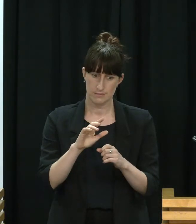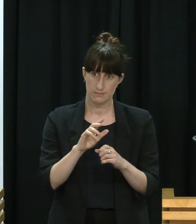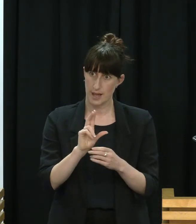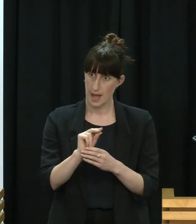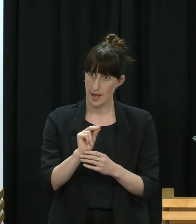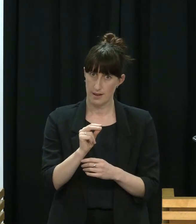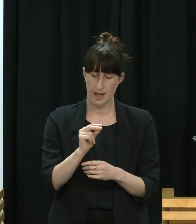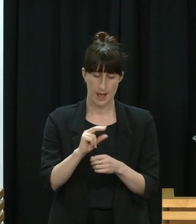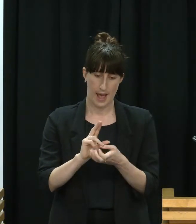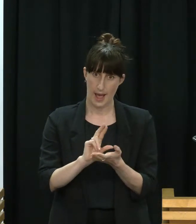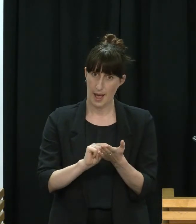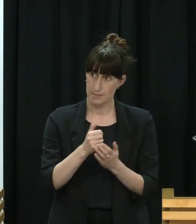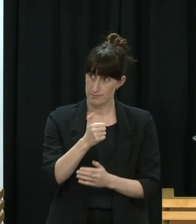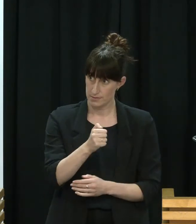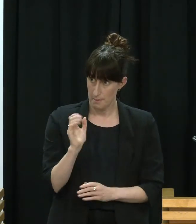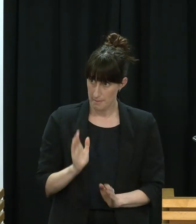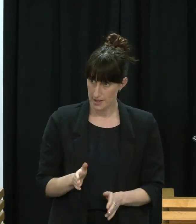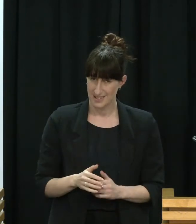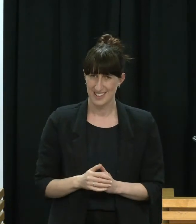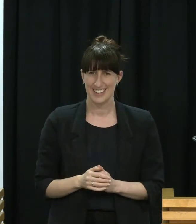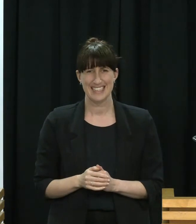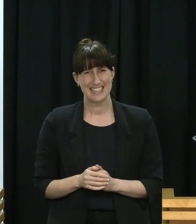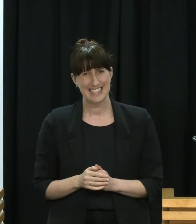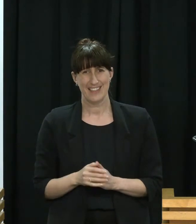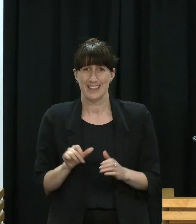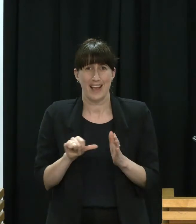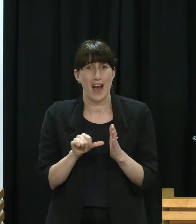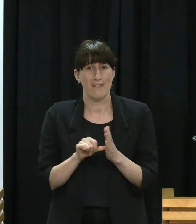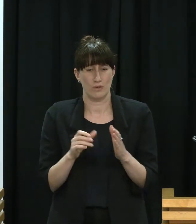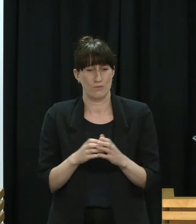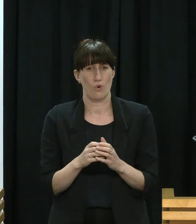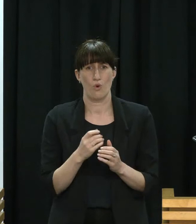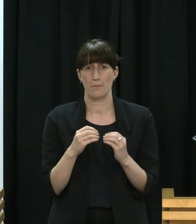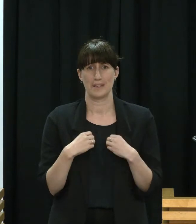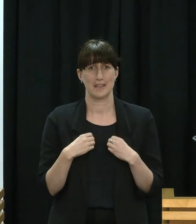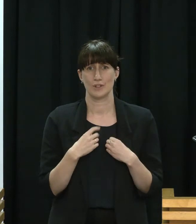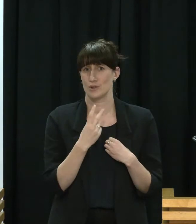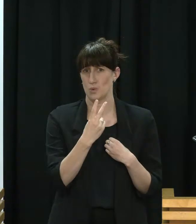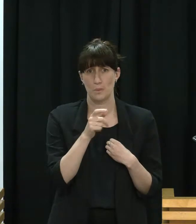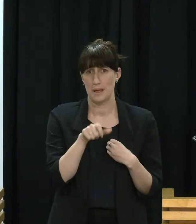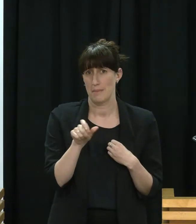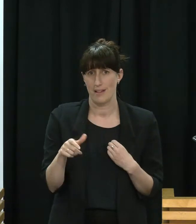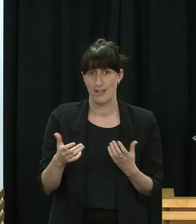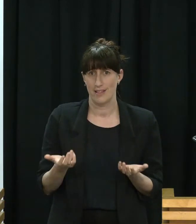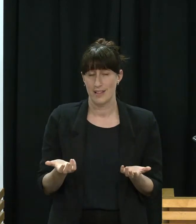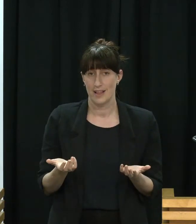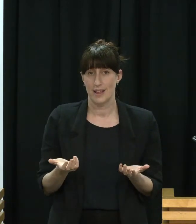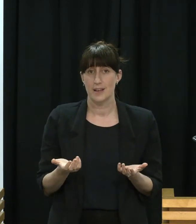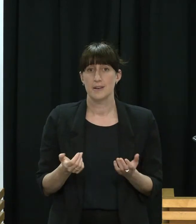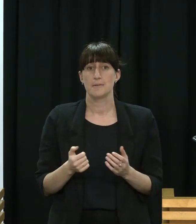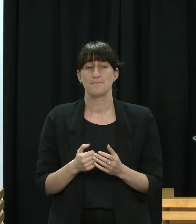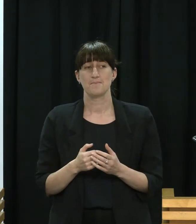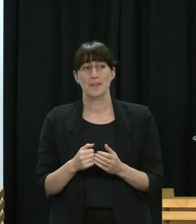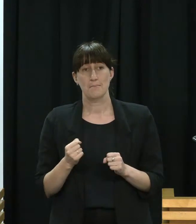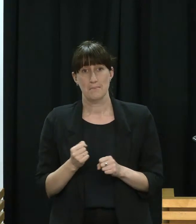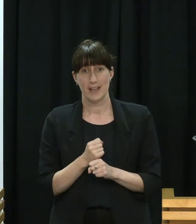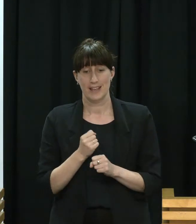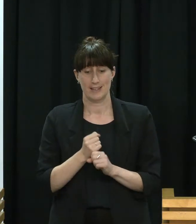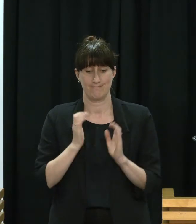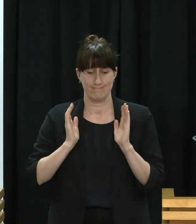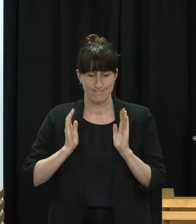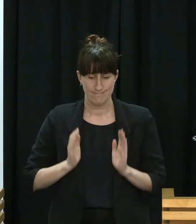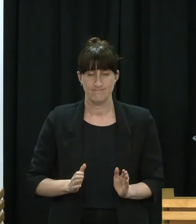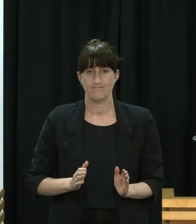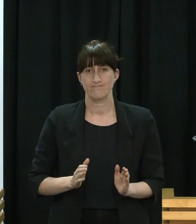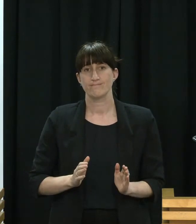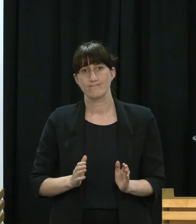We want people using the QR code system, and this really reinforces the need for it. But mandatory usage of it